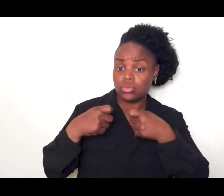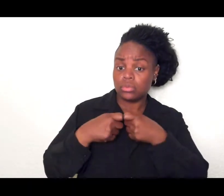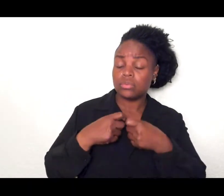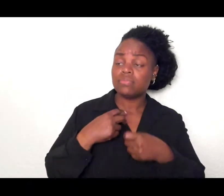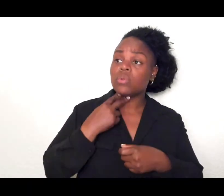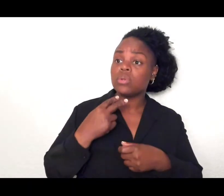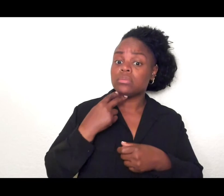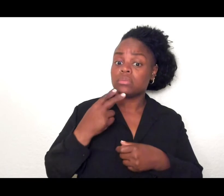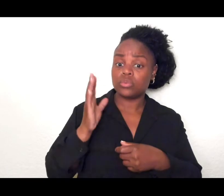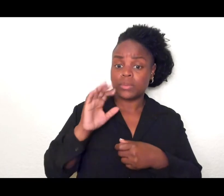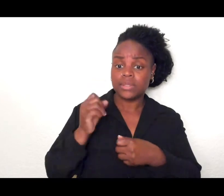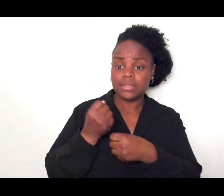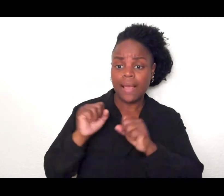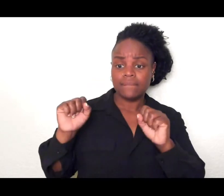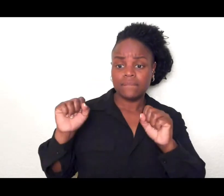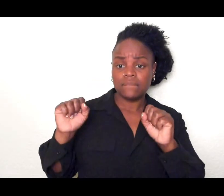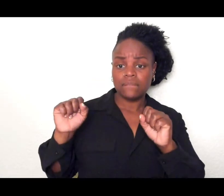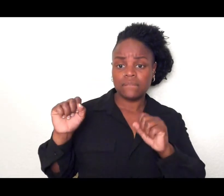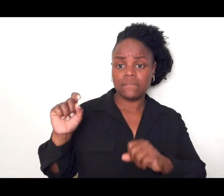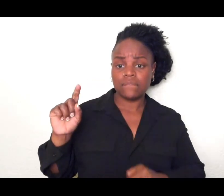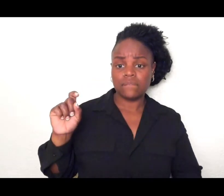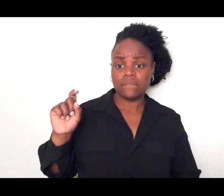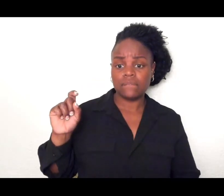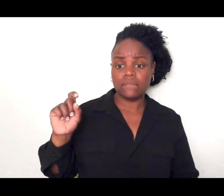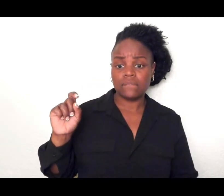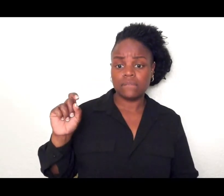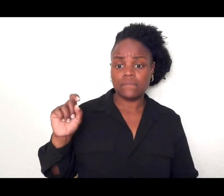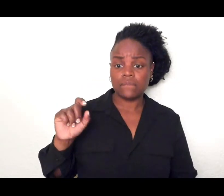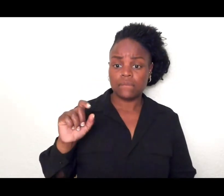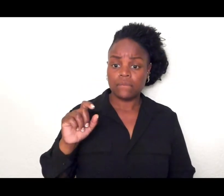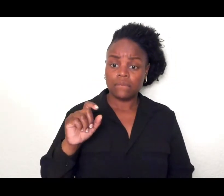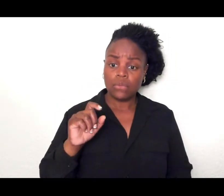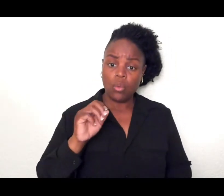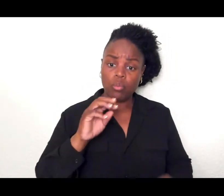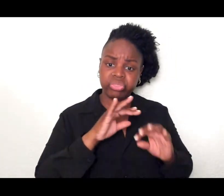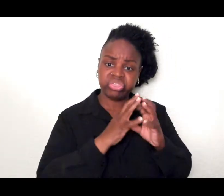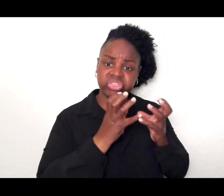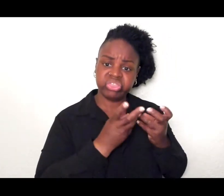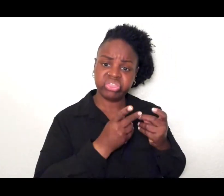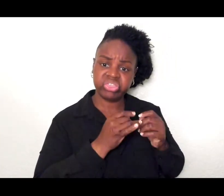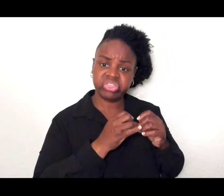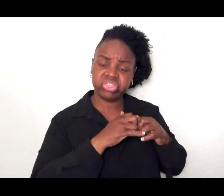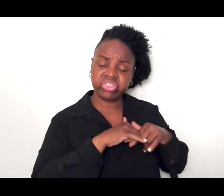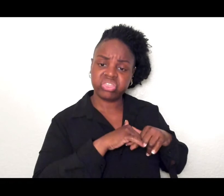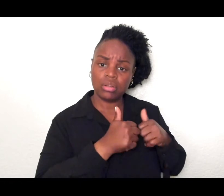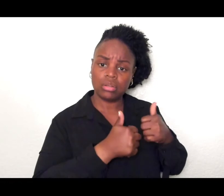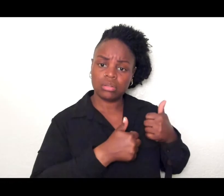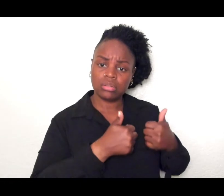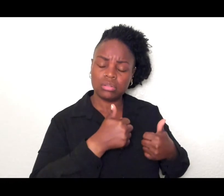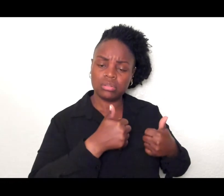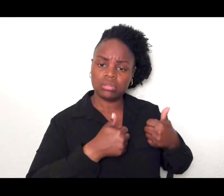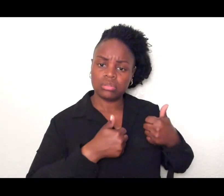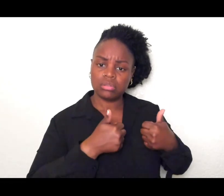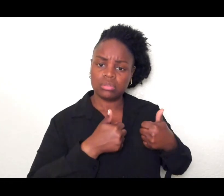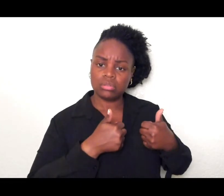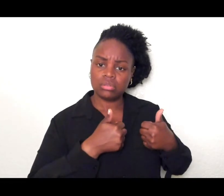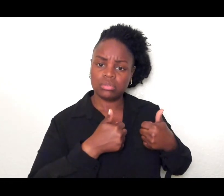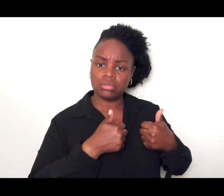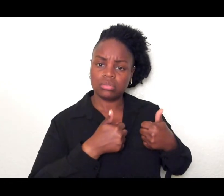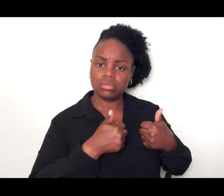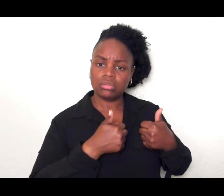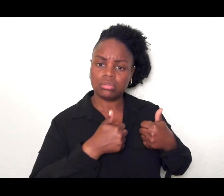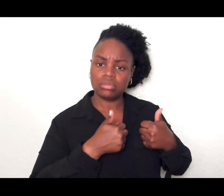is uplifted. And I think disability justice as a movement and as a set of principles really does that. The pandemic just made what I was